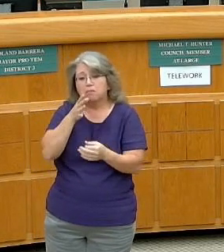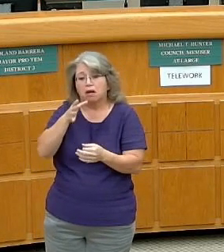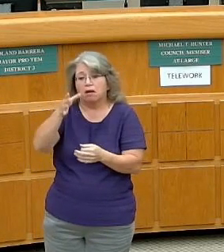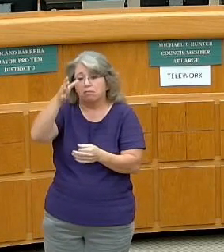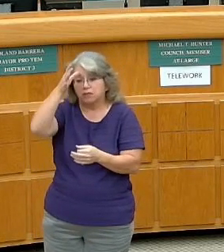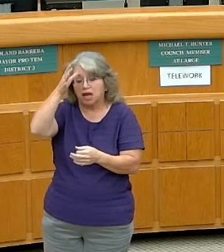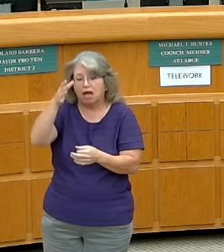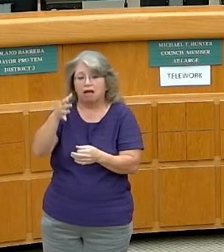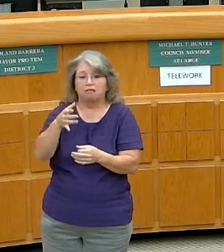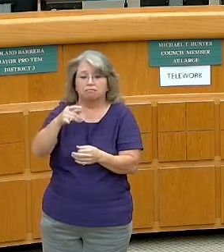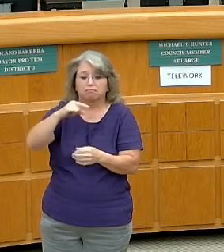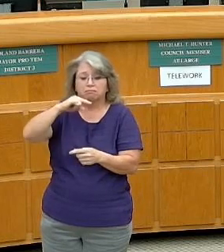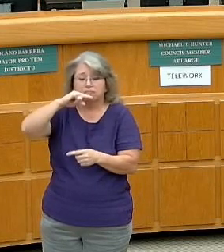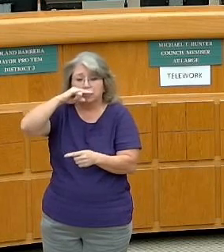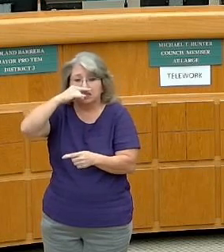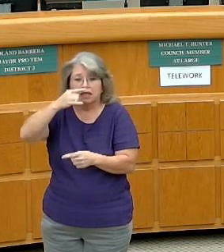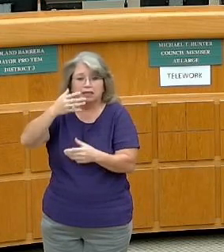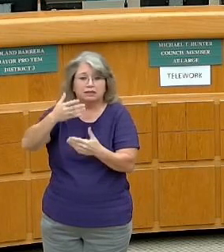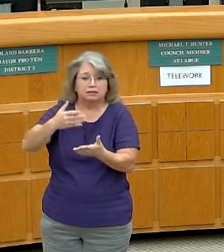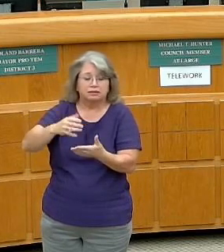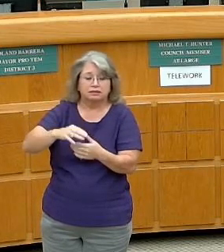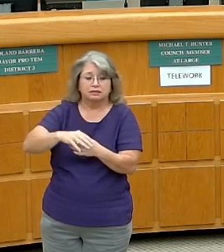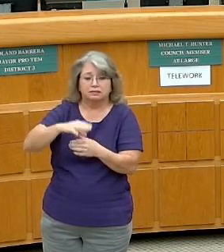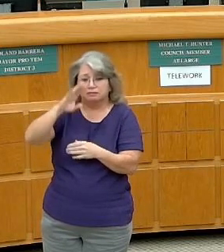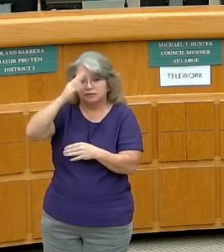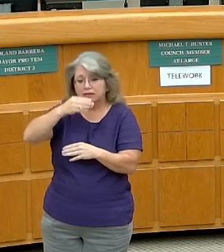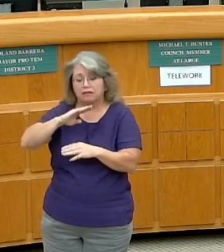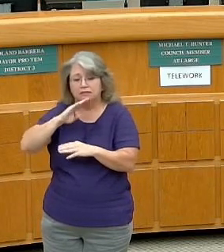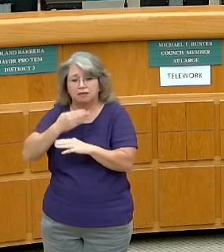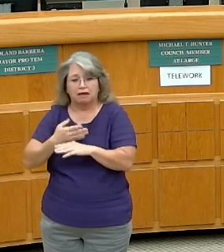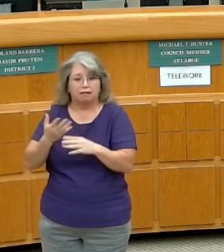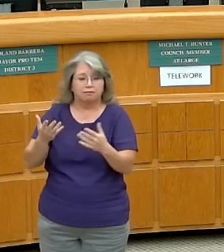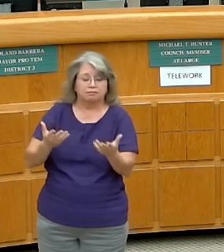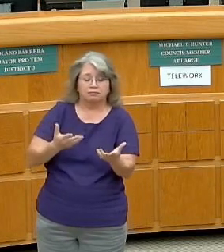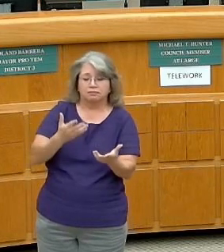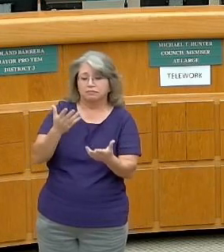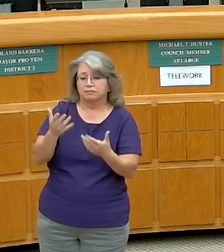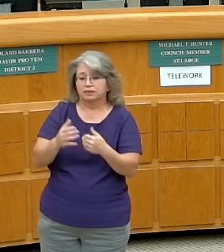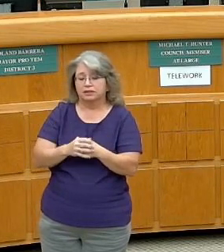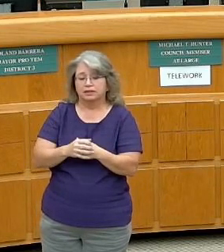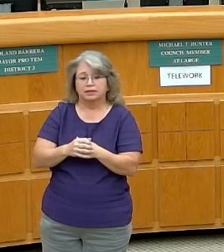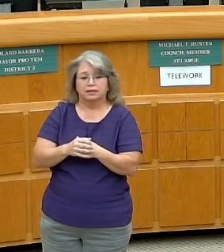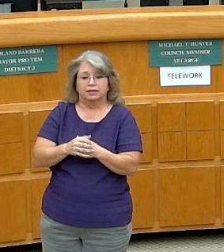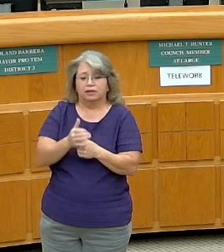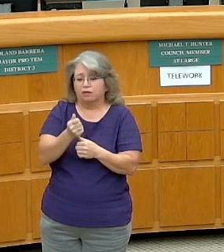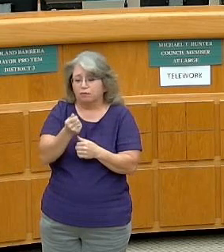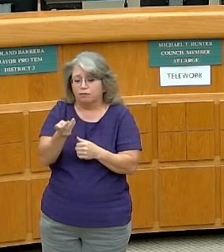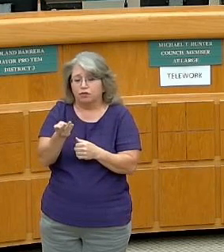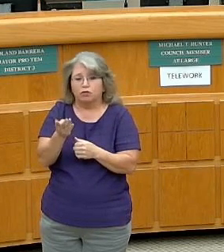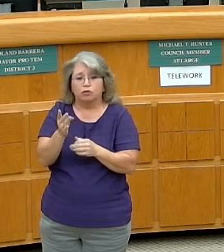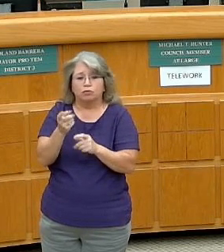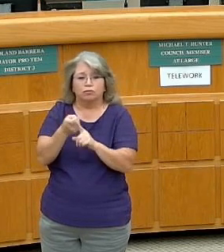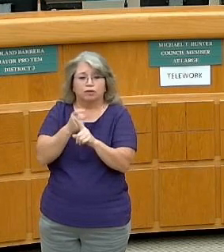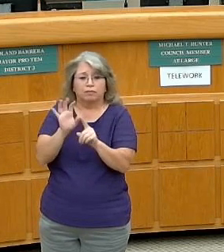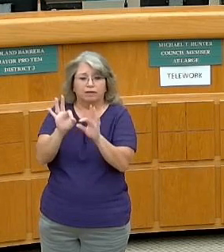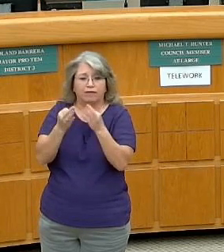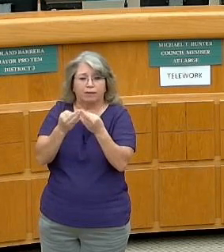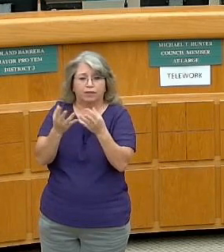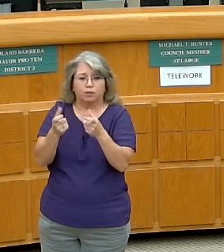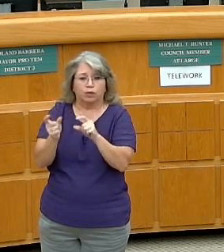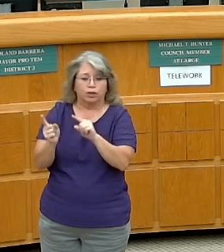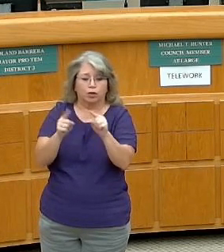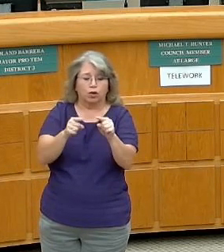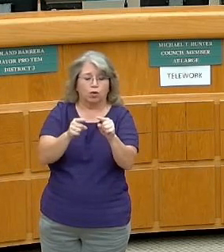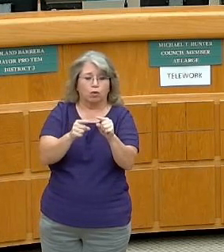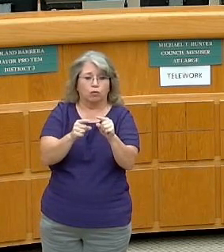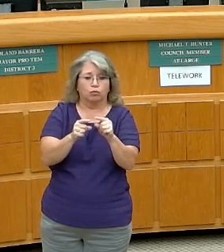or with a son, or the son and the dad, or a few folks in a family want to go to the courts, but we can't have